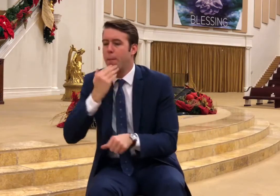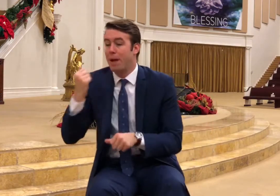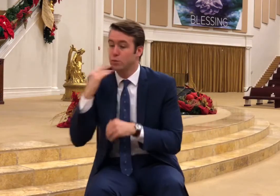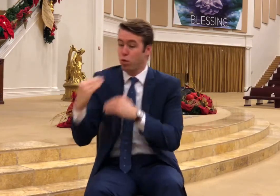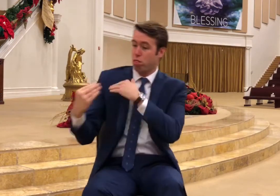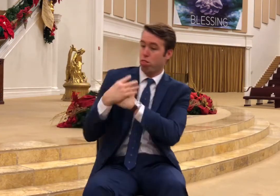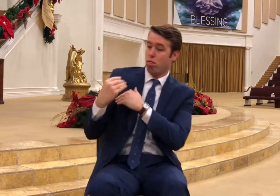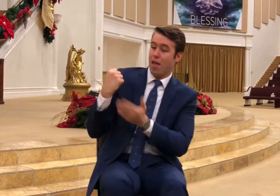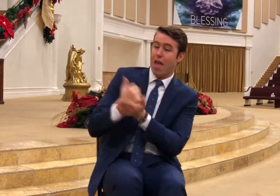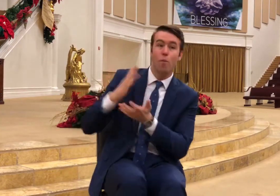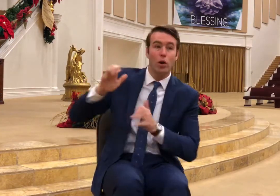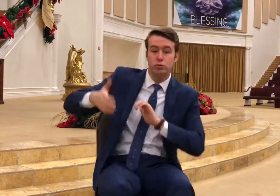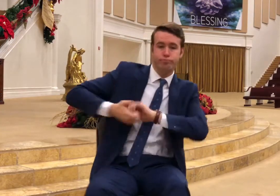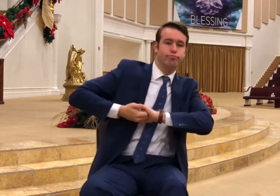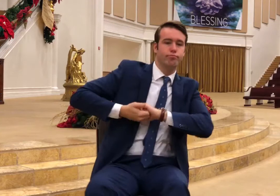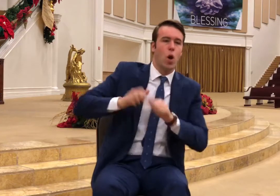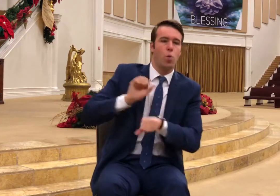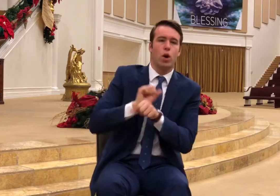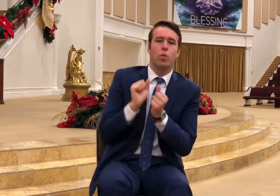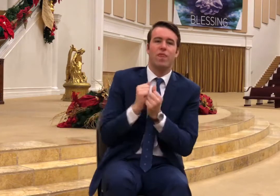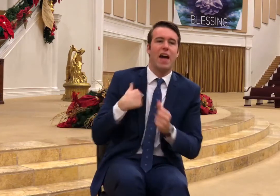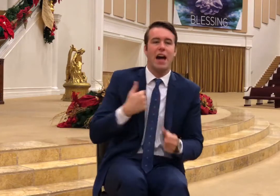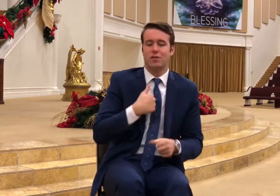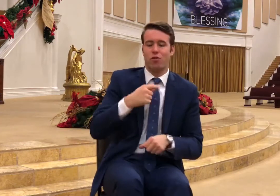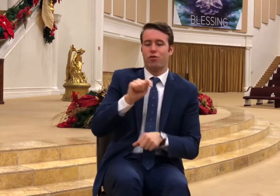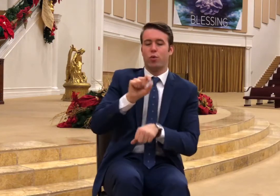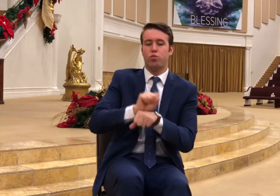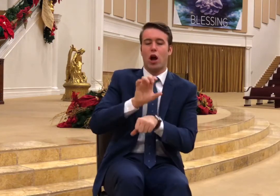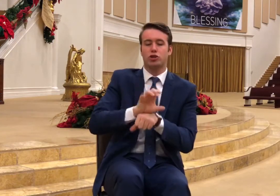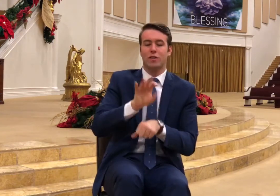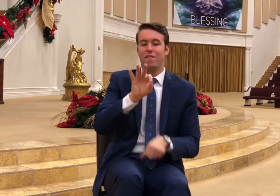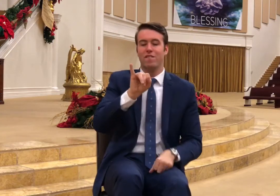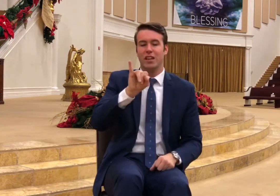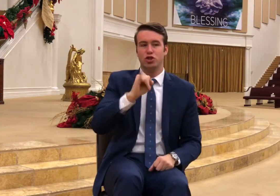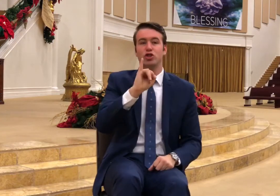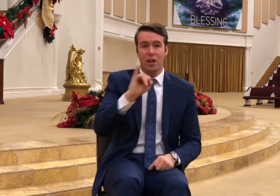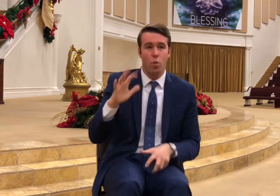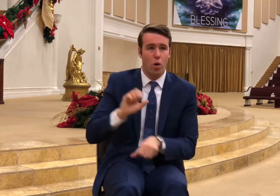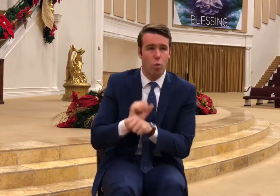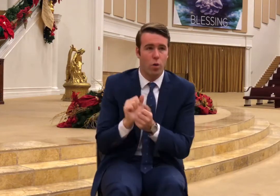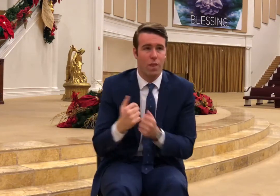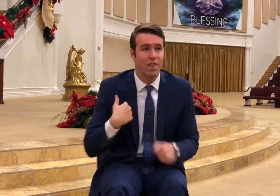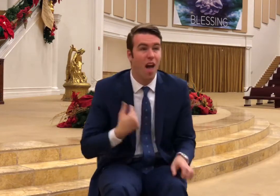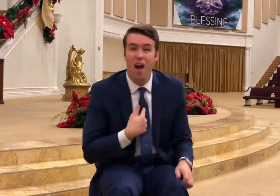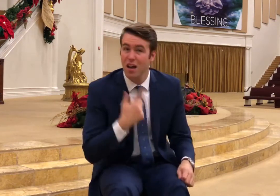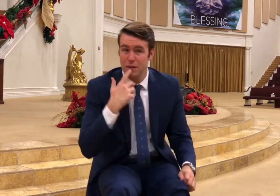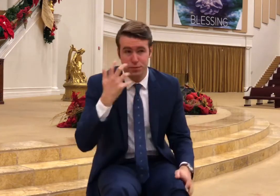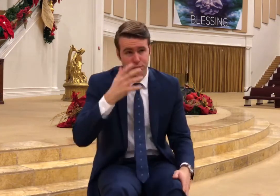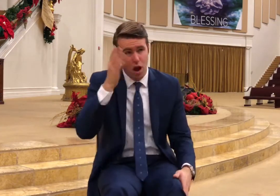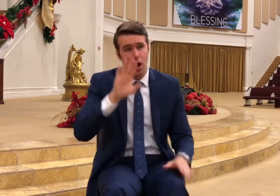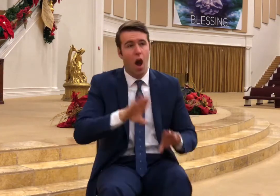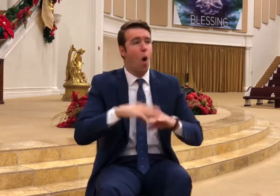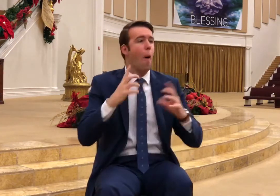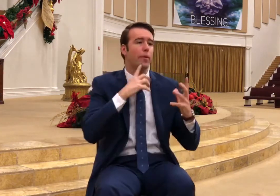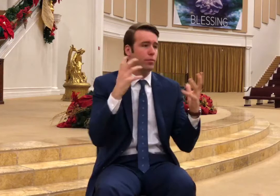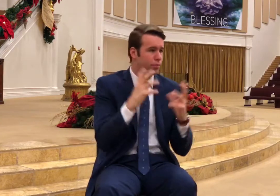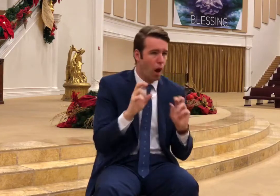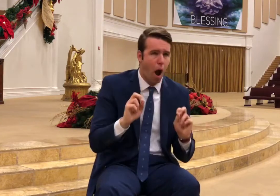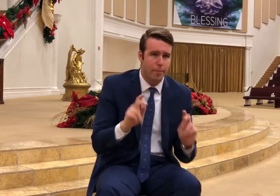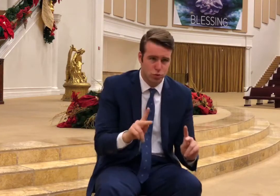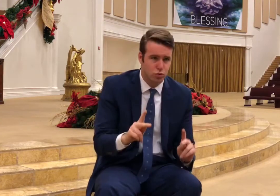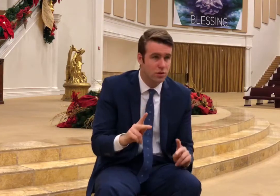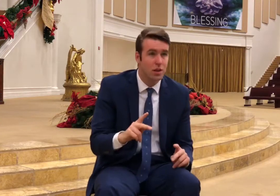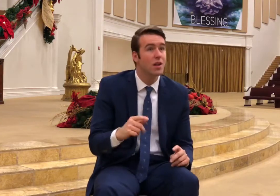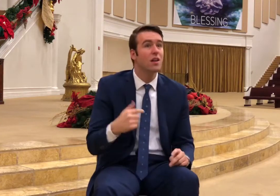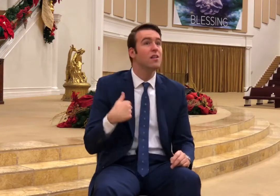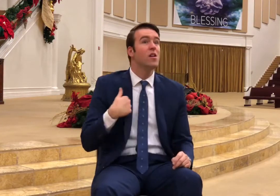to partner with you with the Rock Church of Fiji." I mean, it didn't get any better than that. God has just opened up amazing doors.